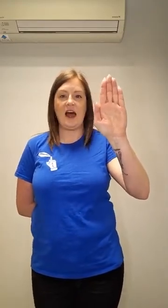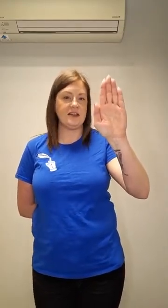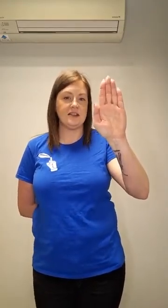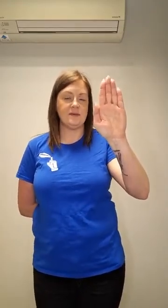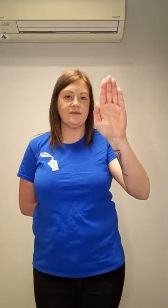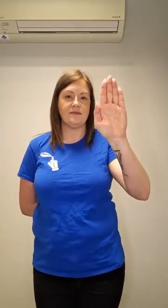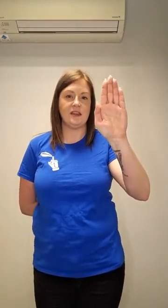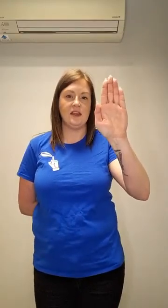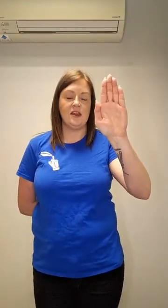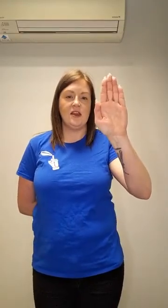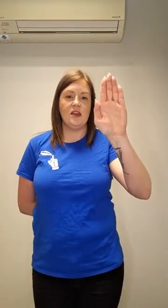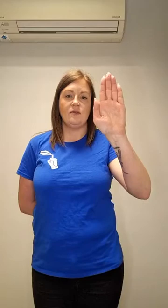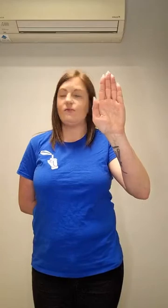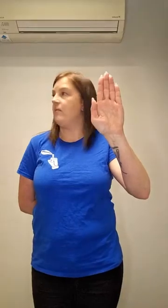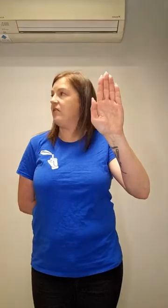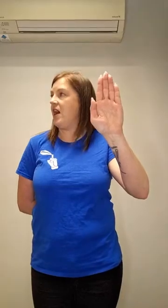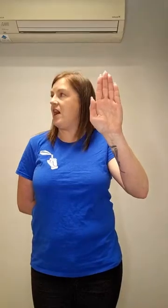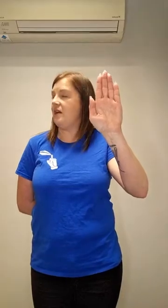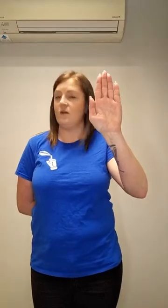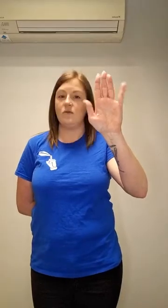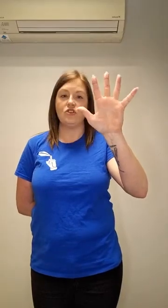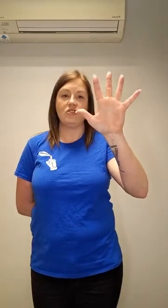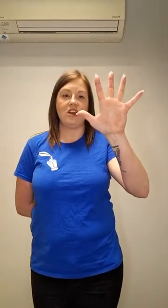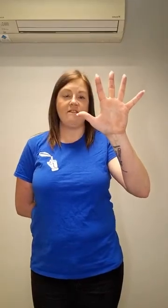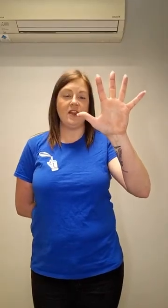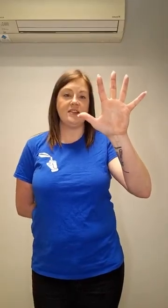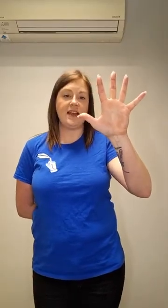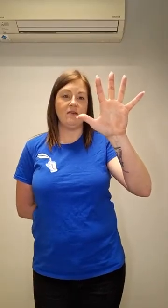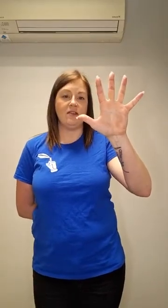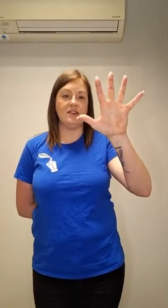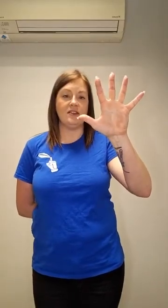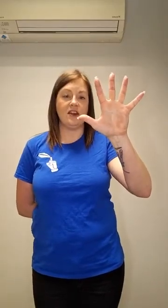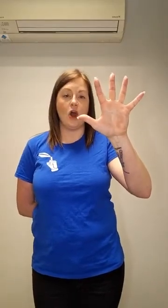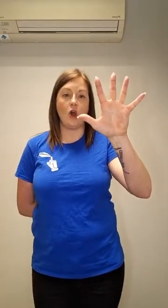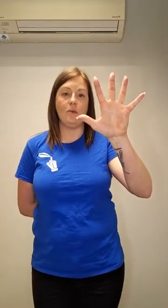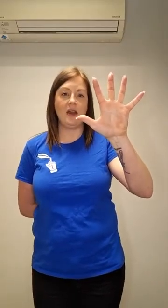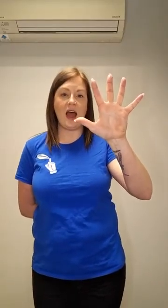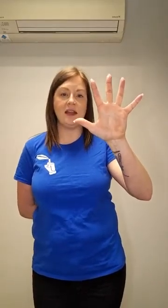hand. From there, we'll stretch our fingers out, and this is then an open hand.